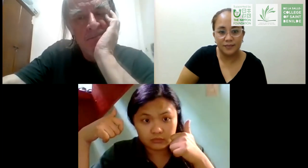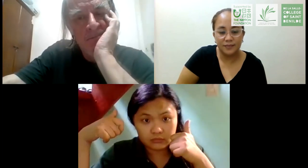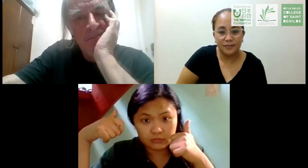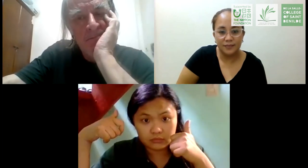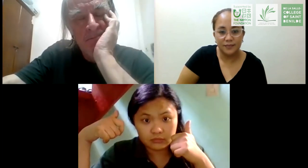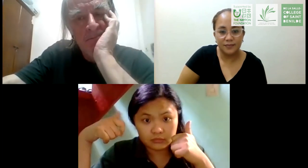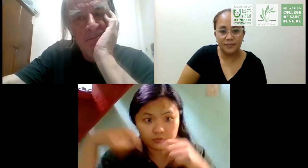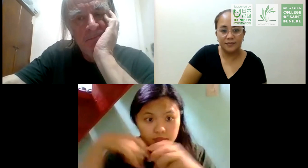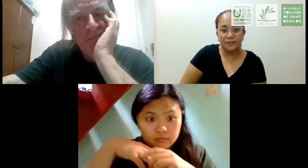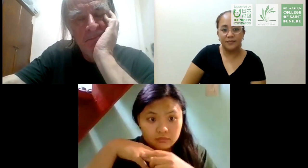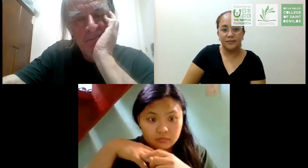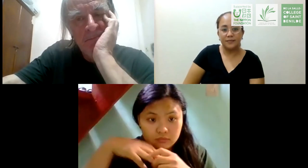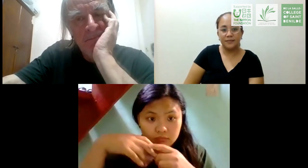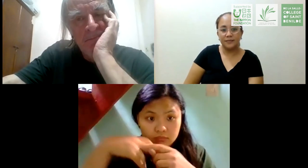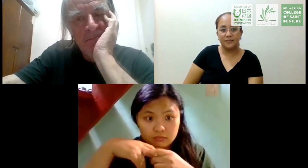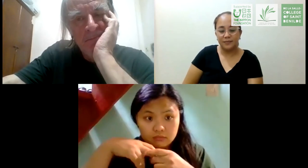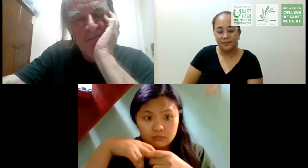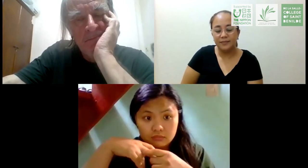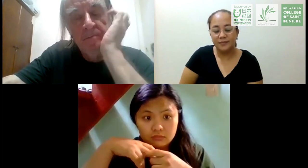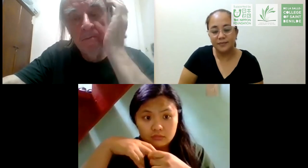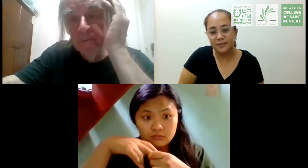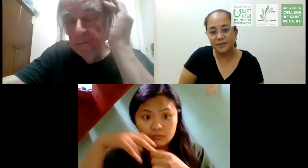What say you?